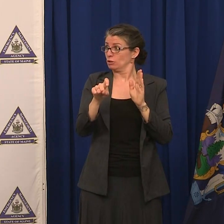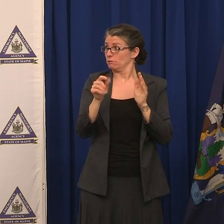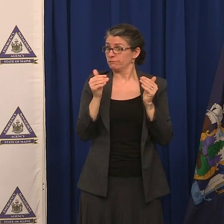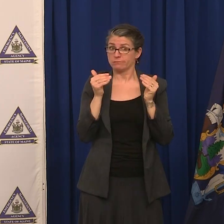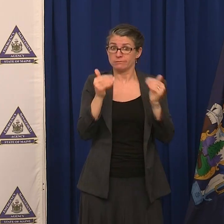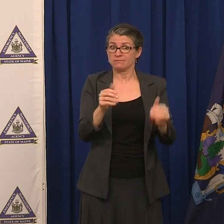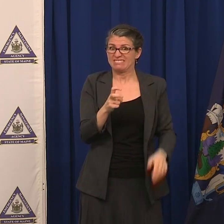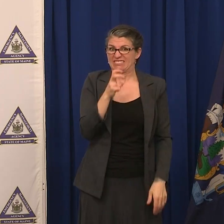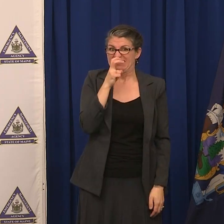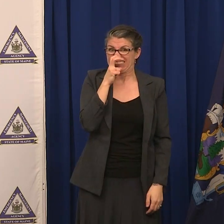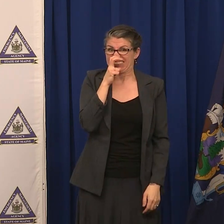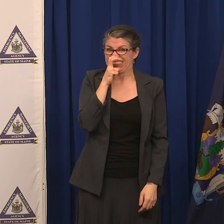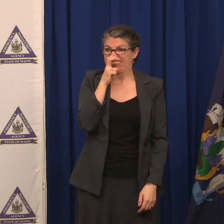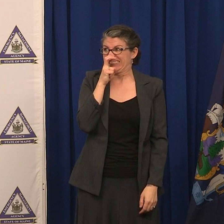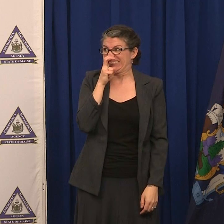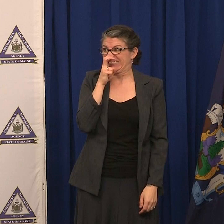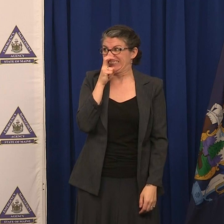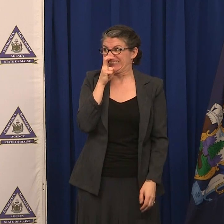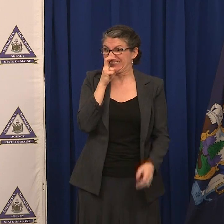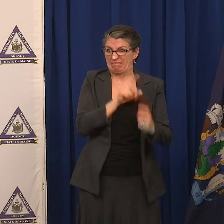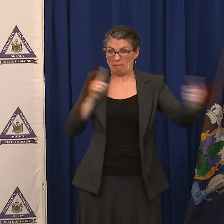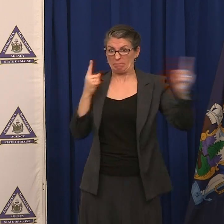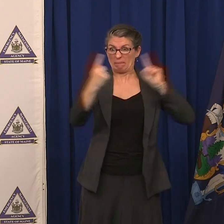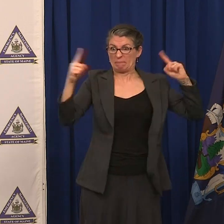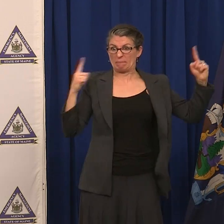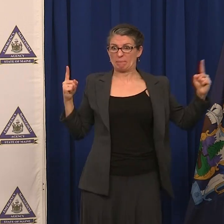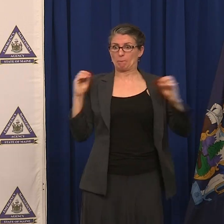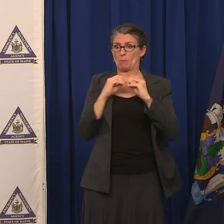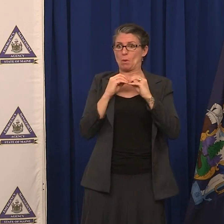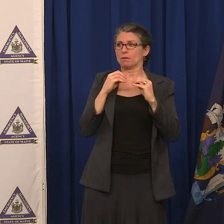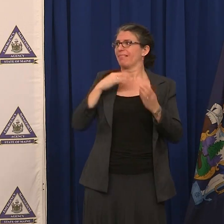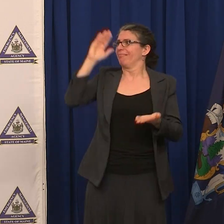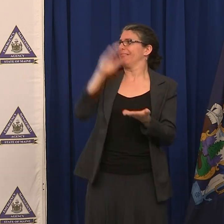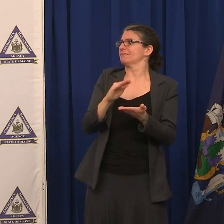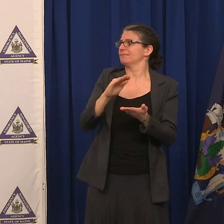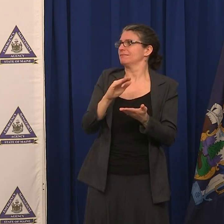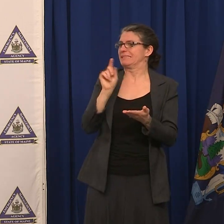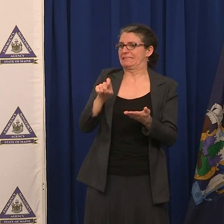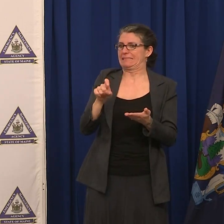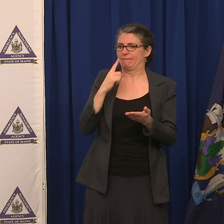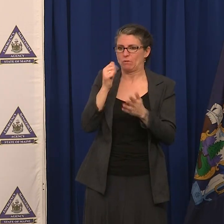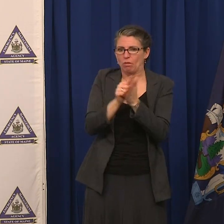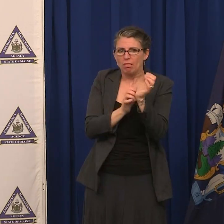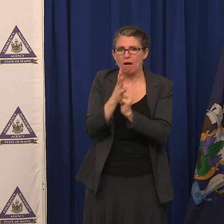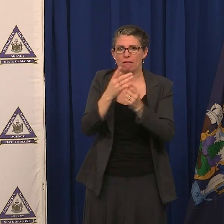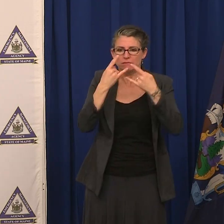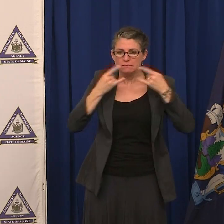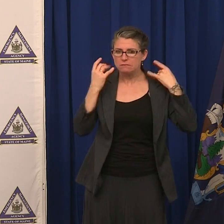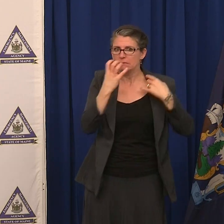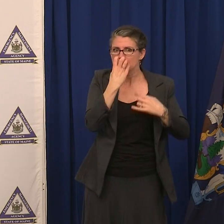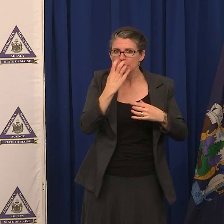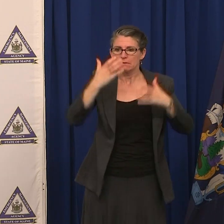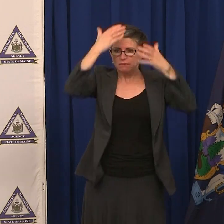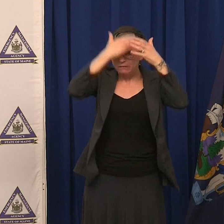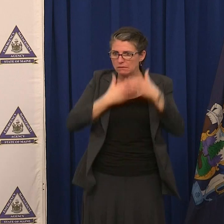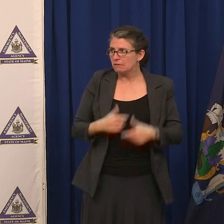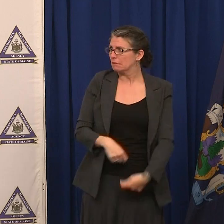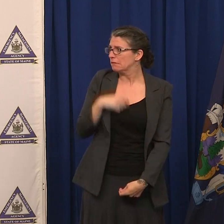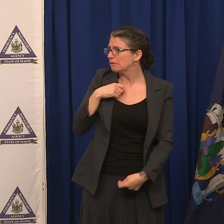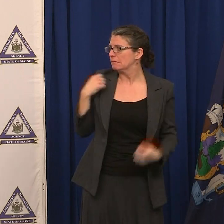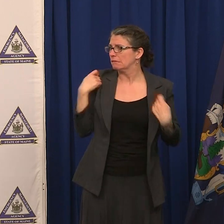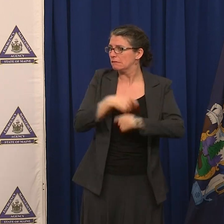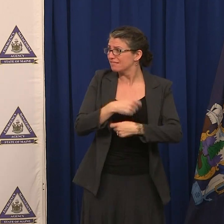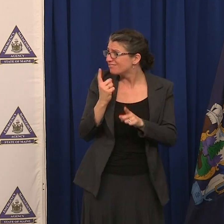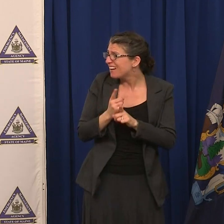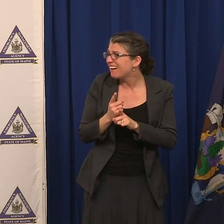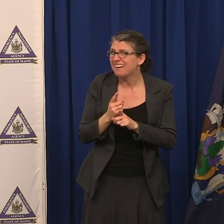curve, to do, as you just said, to be as aggressive as possible on social distancing, especially if, our healthcare